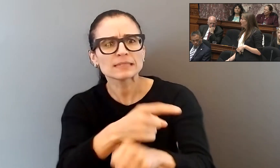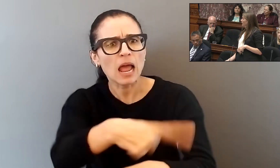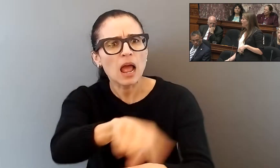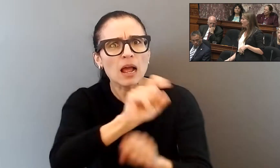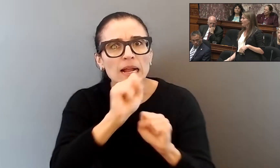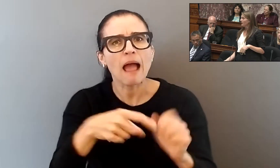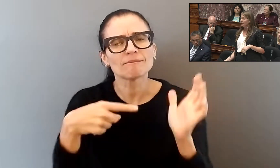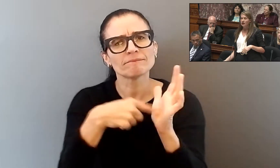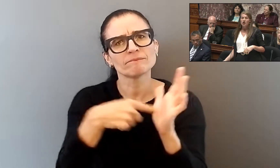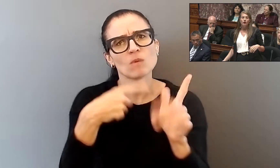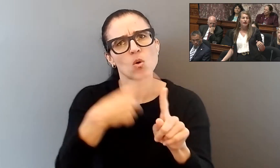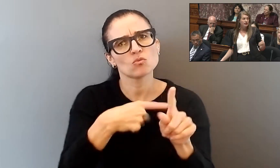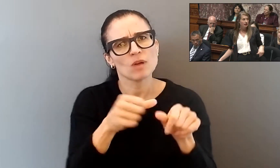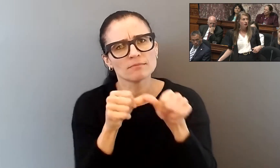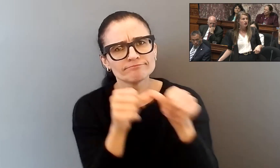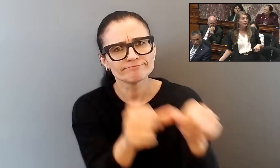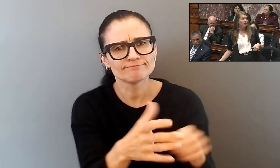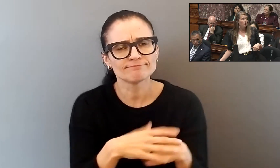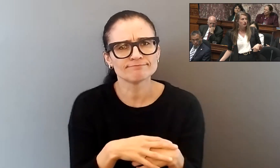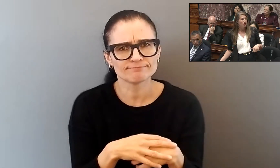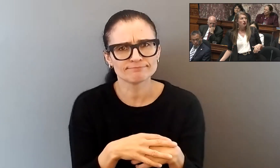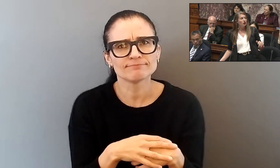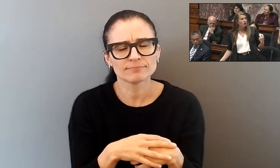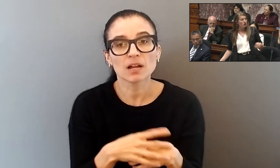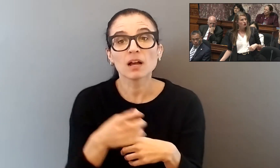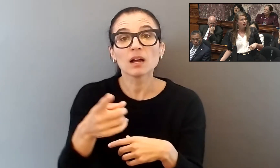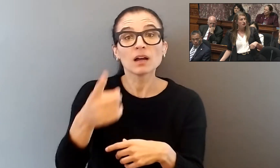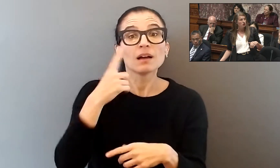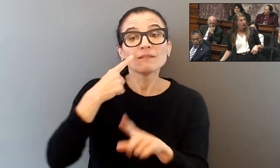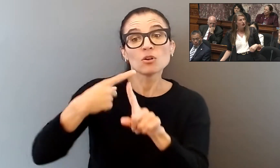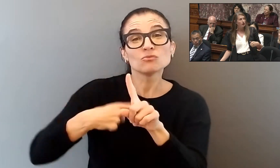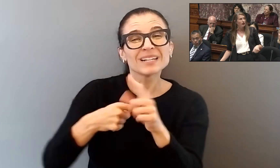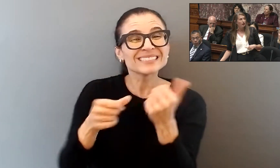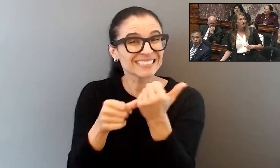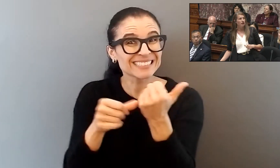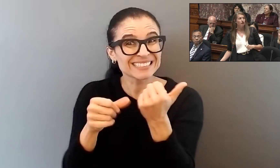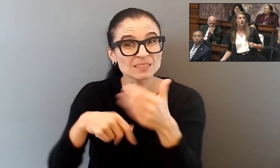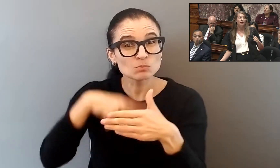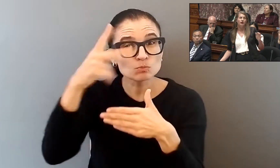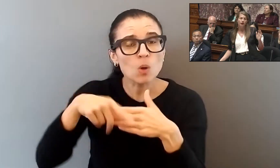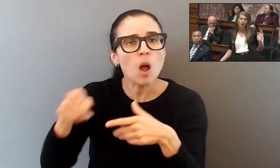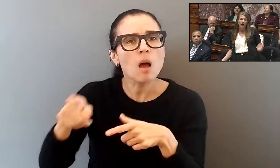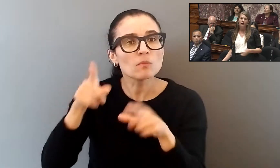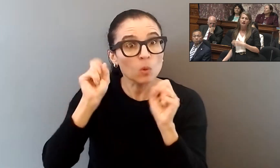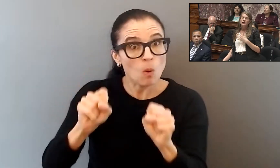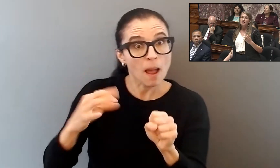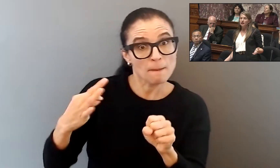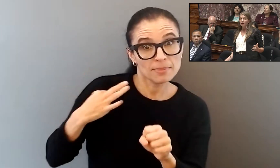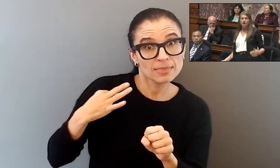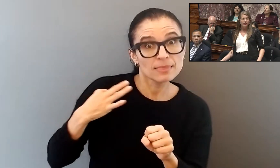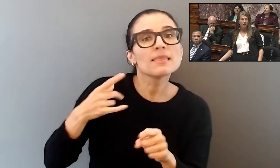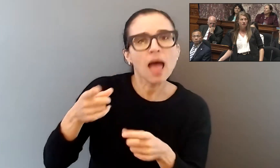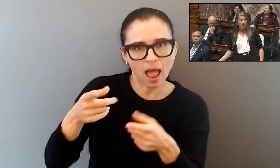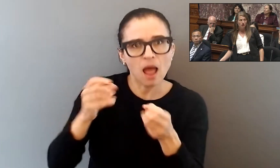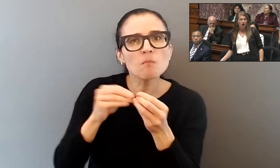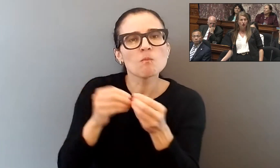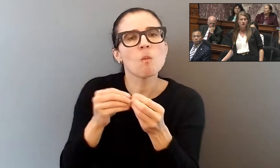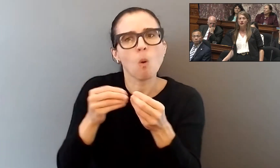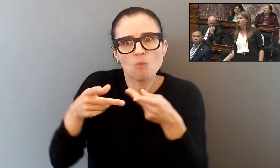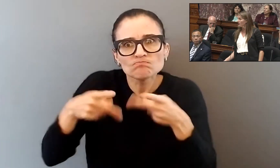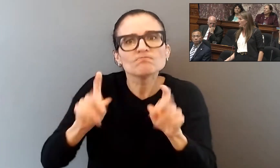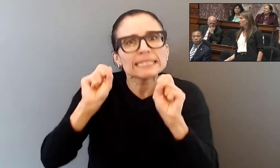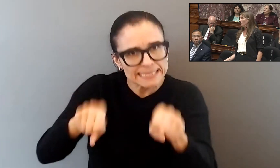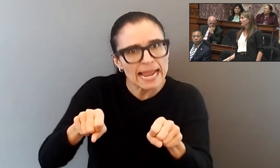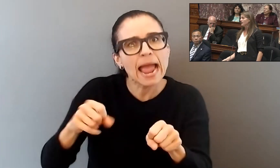the number of families. We continue to support those who are struggling with housing affordability while delivering more